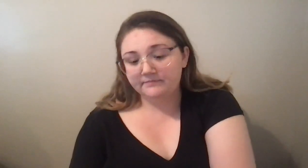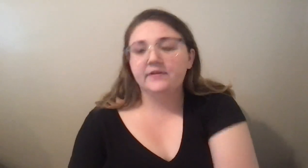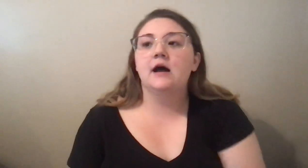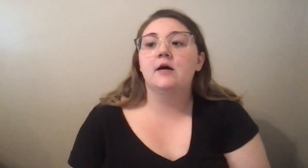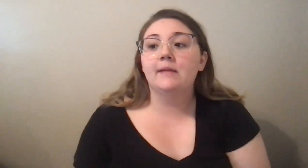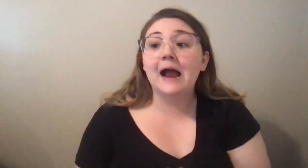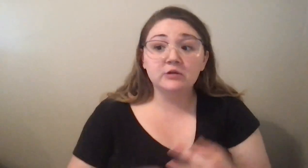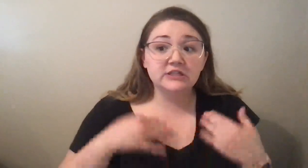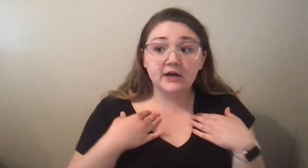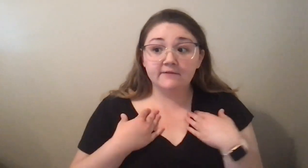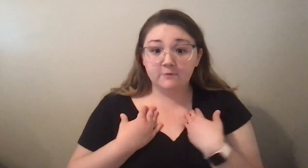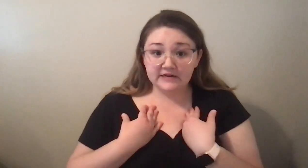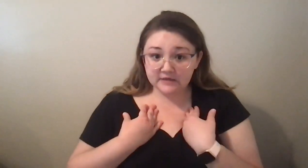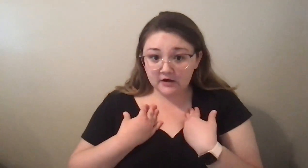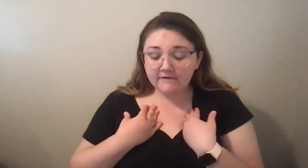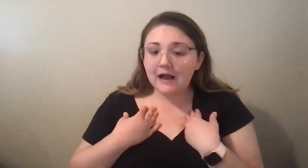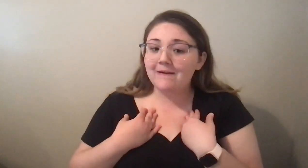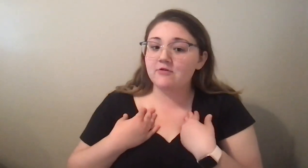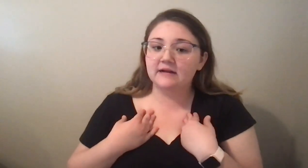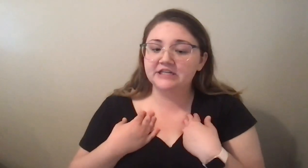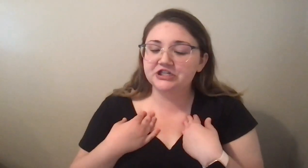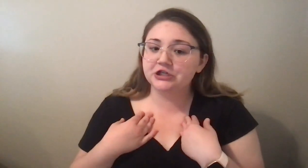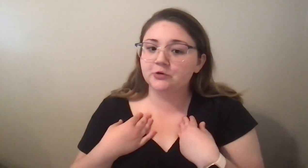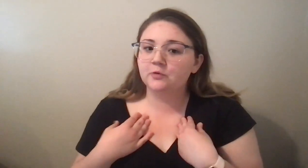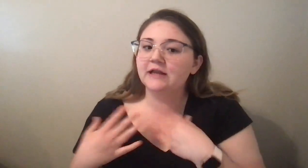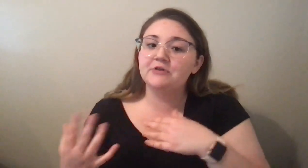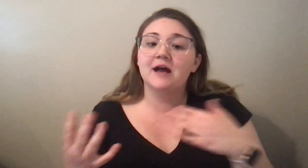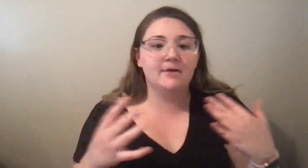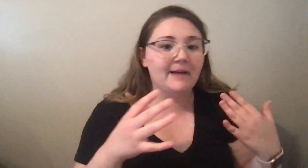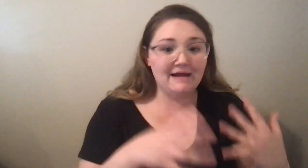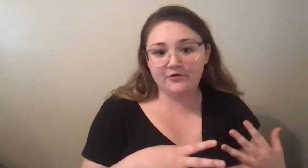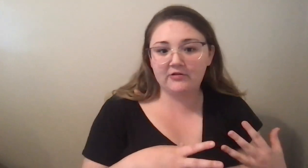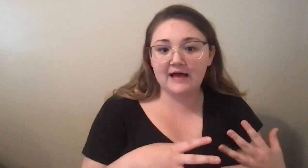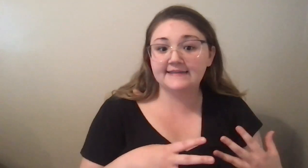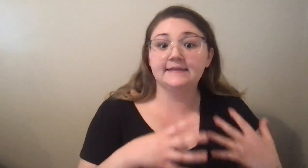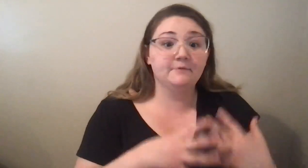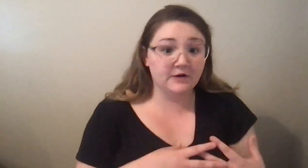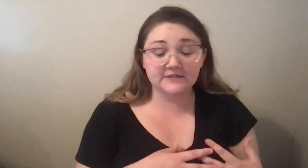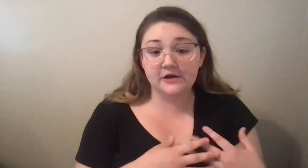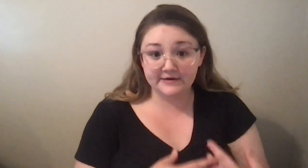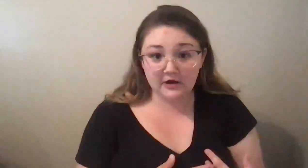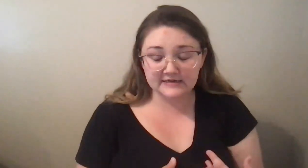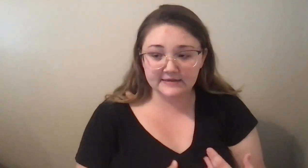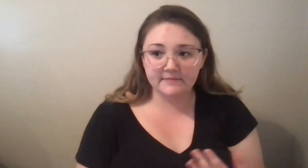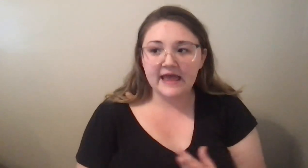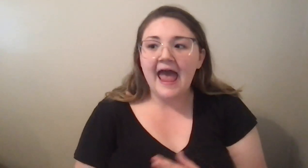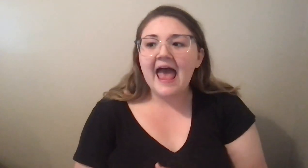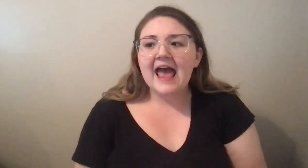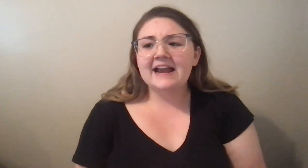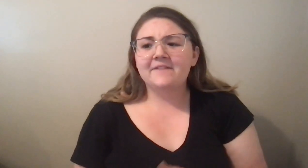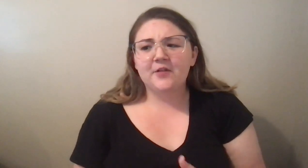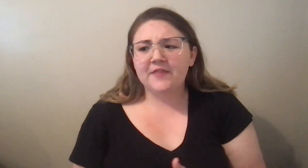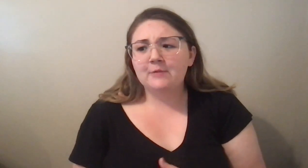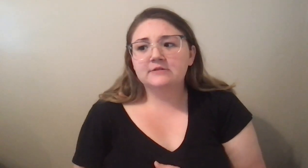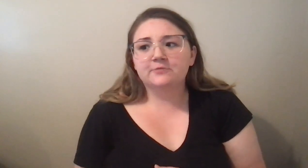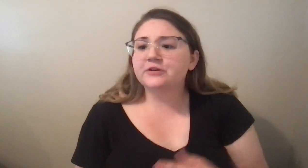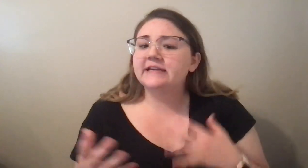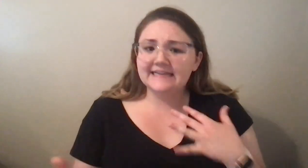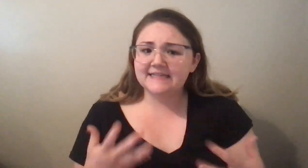1. I was taught voice off. However, my teacher would let you come up after class and voice on and talk to them. And I feel like that was a